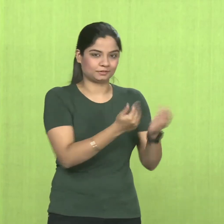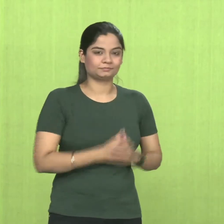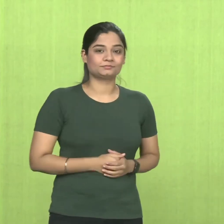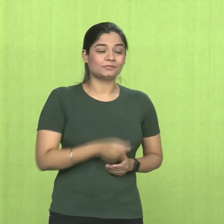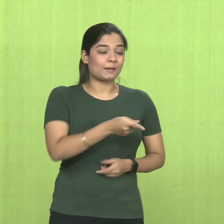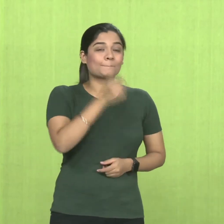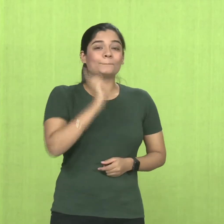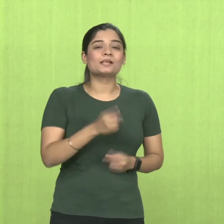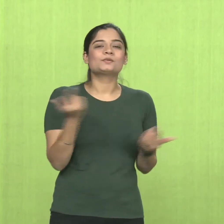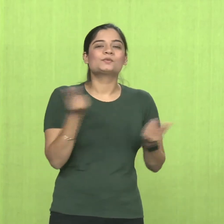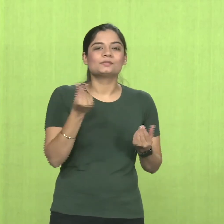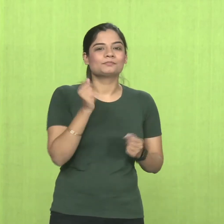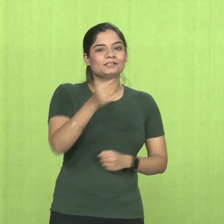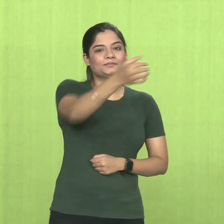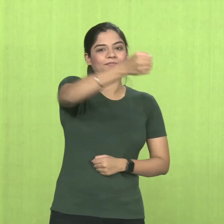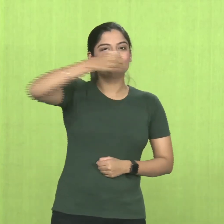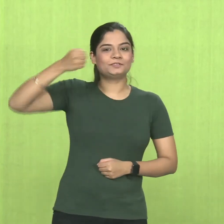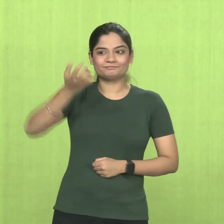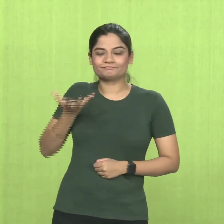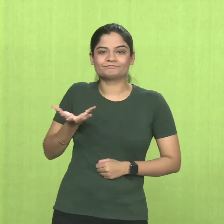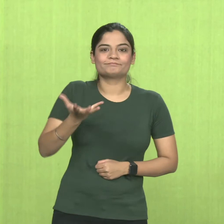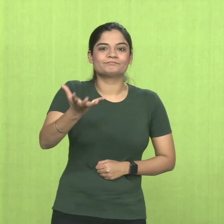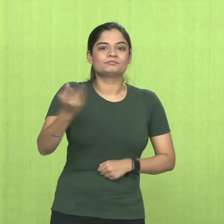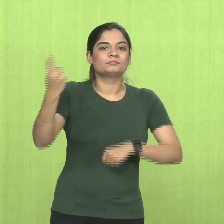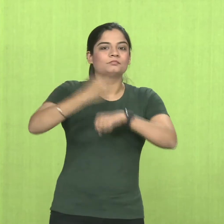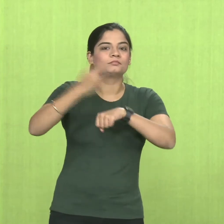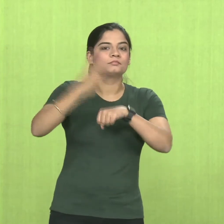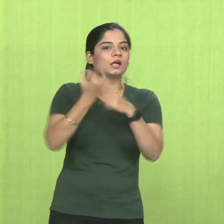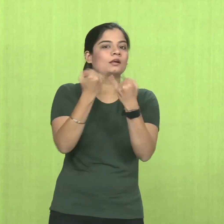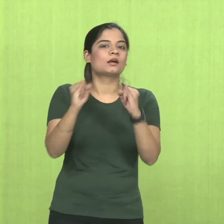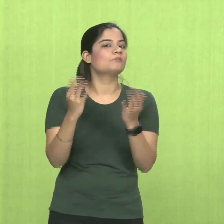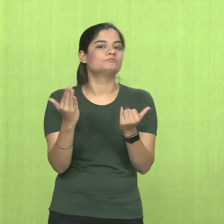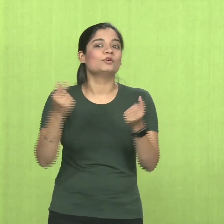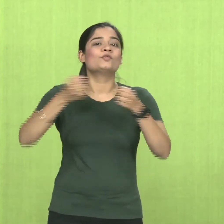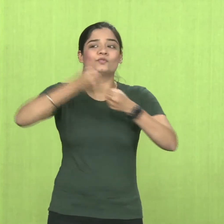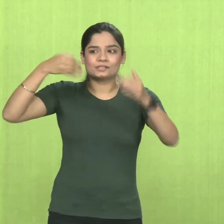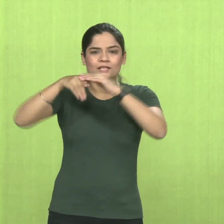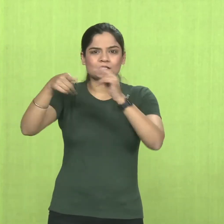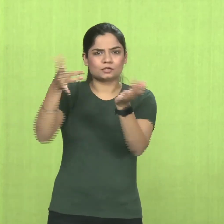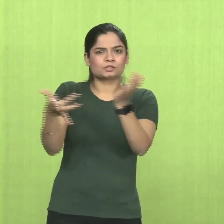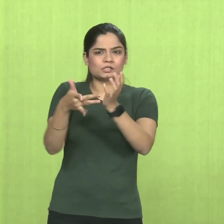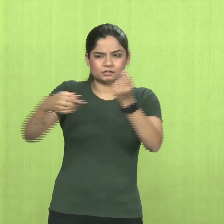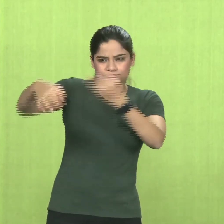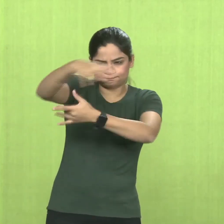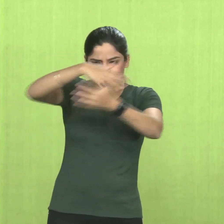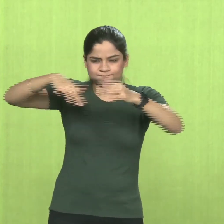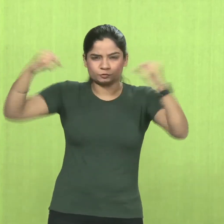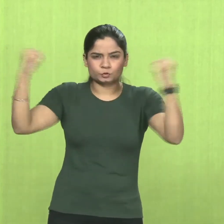sustained. It has to be kept in the refrigerator. So, in order to protect it from